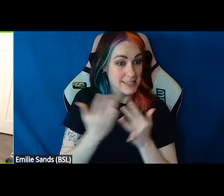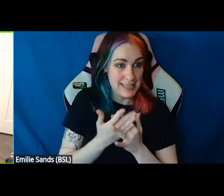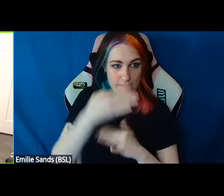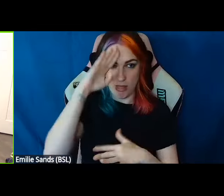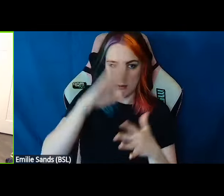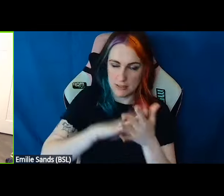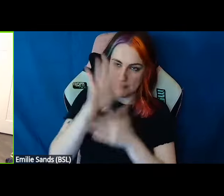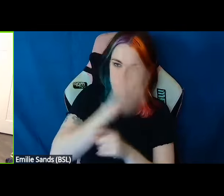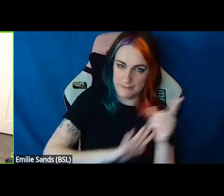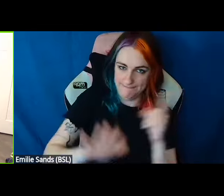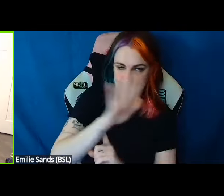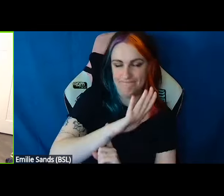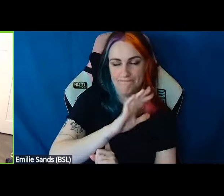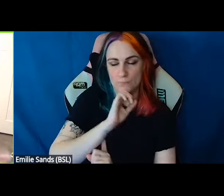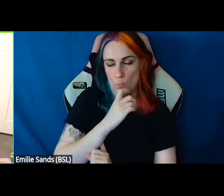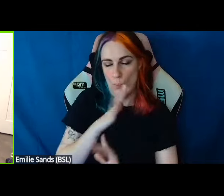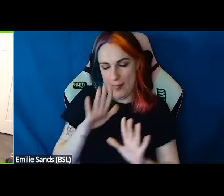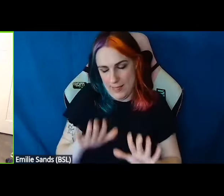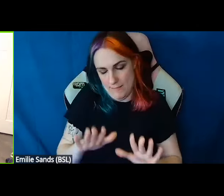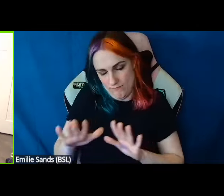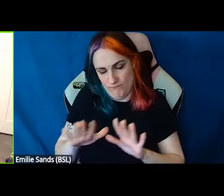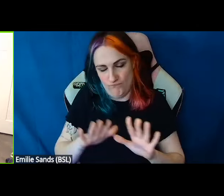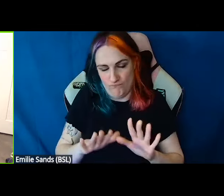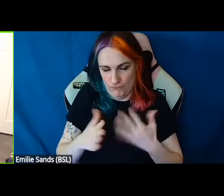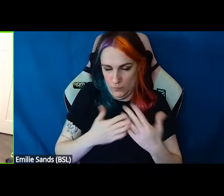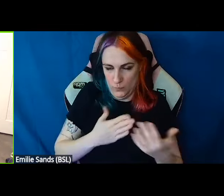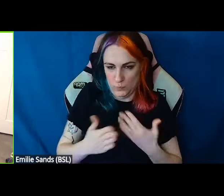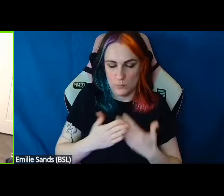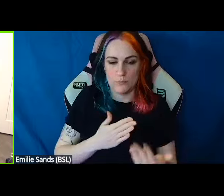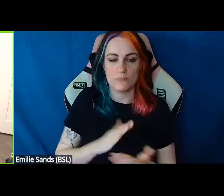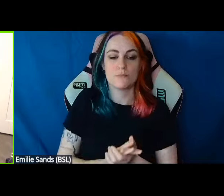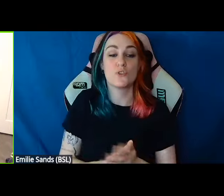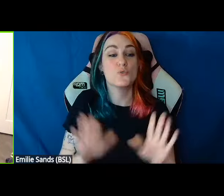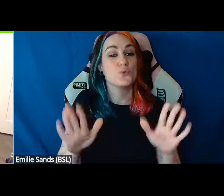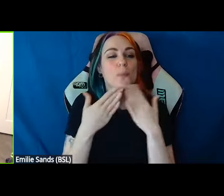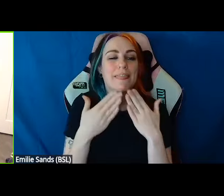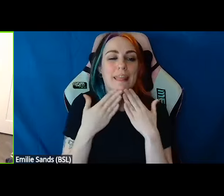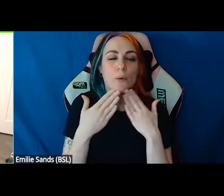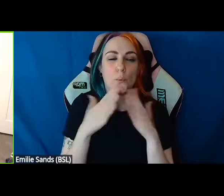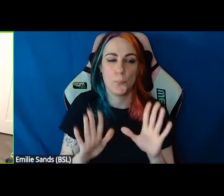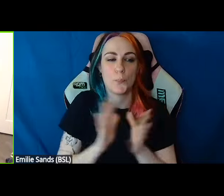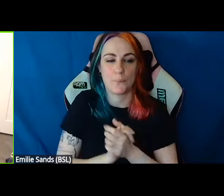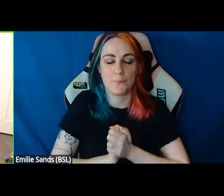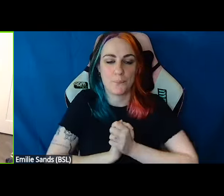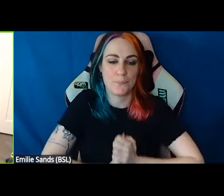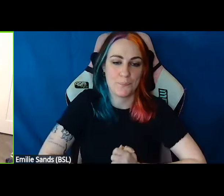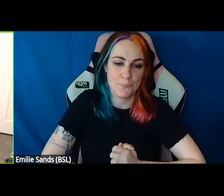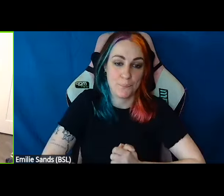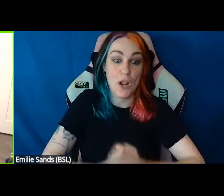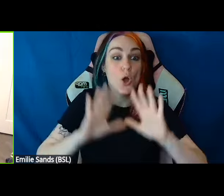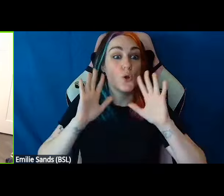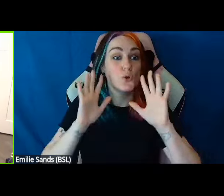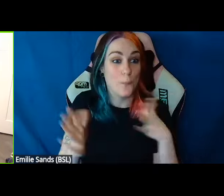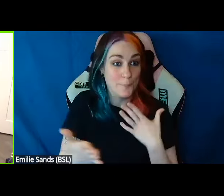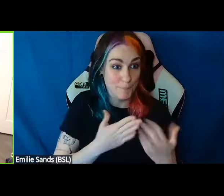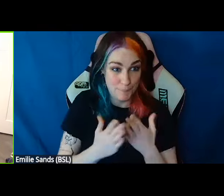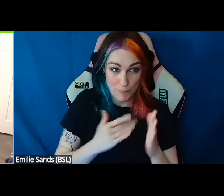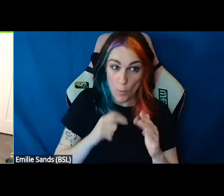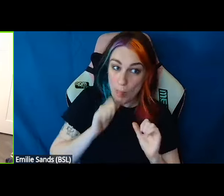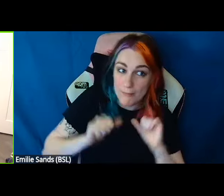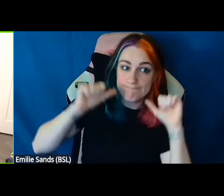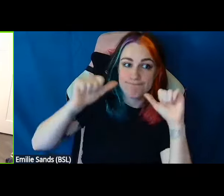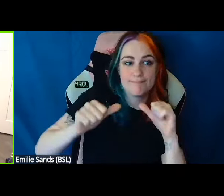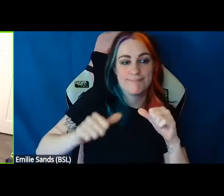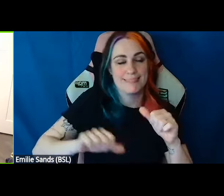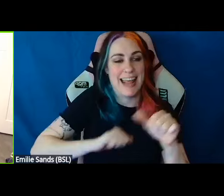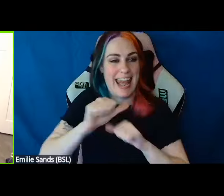for all of our participants and members. So thank you so much. So with that, we will dive right into the next